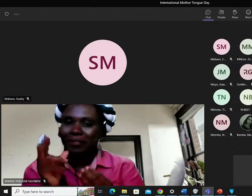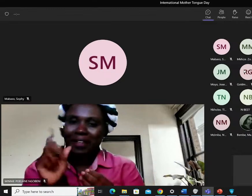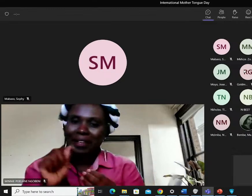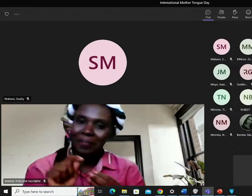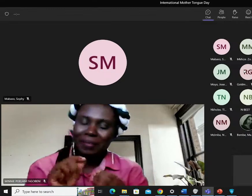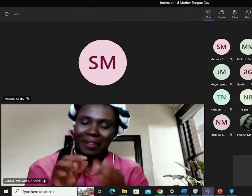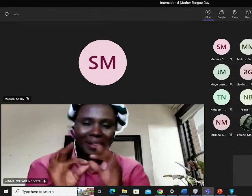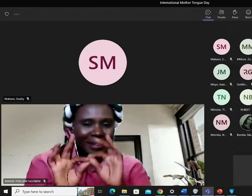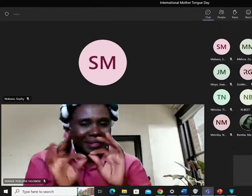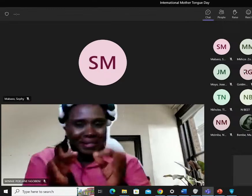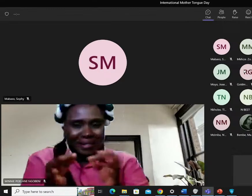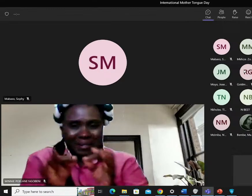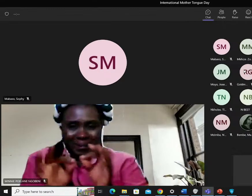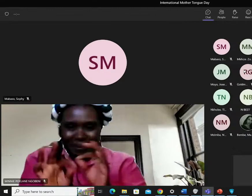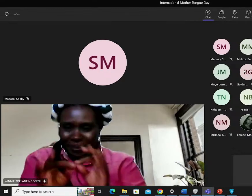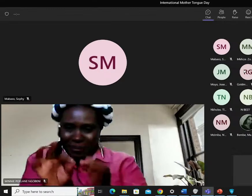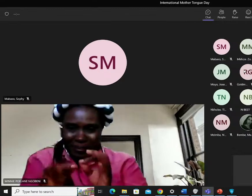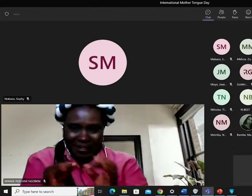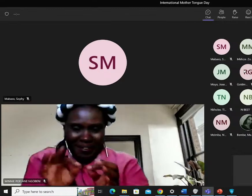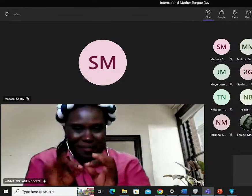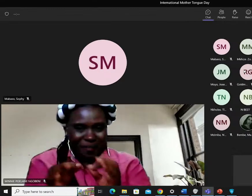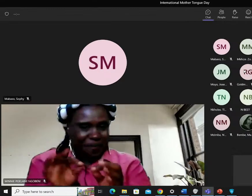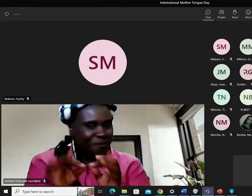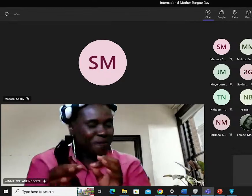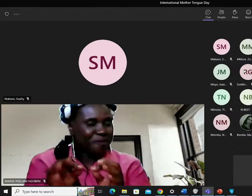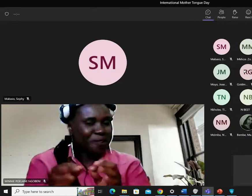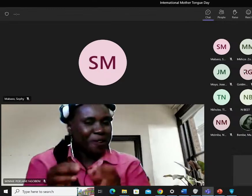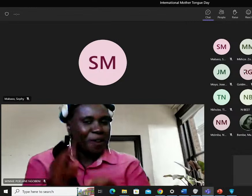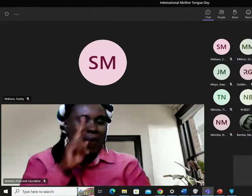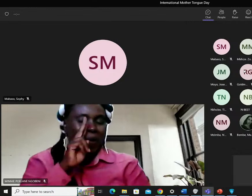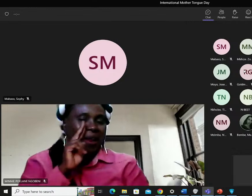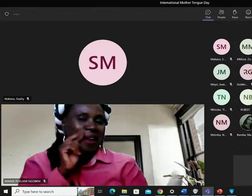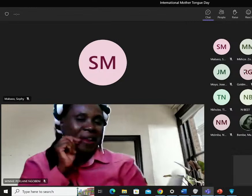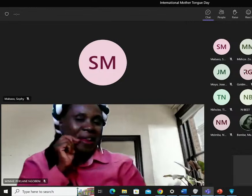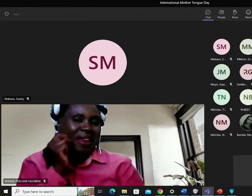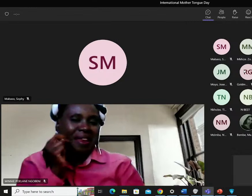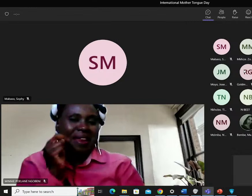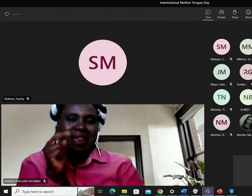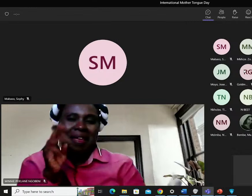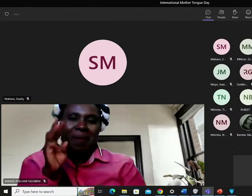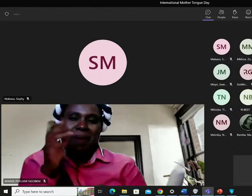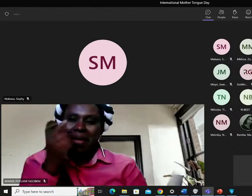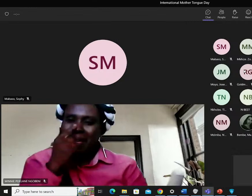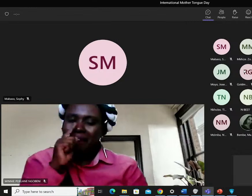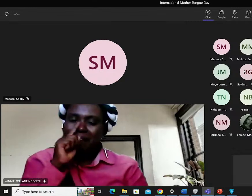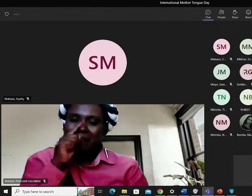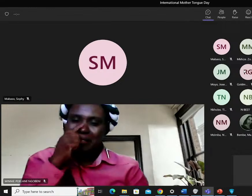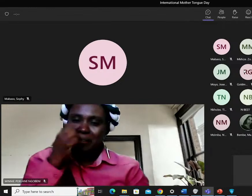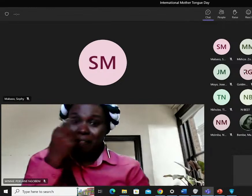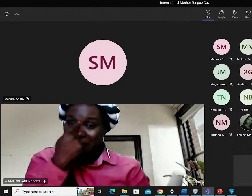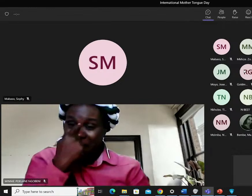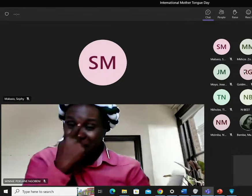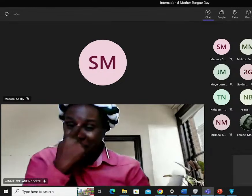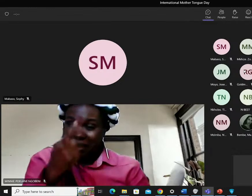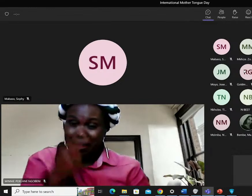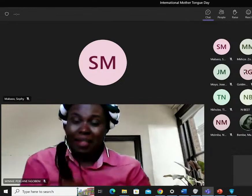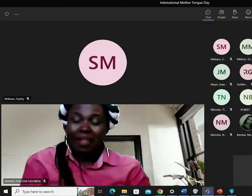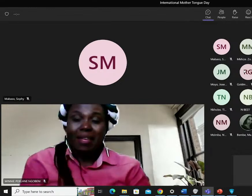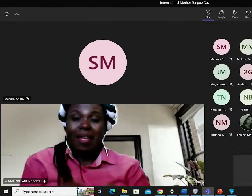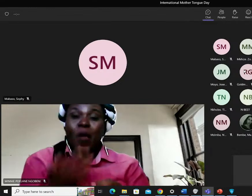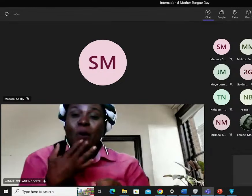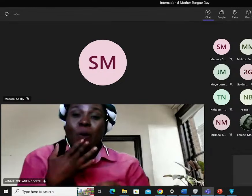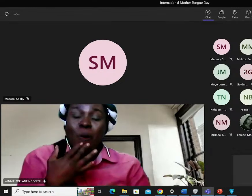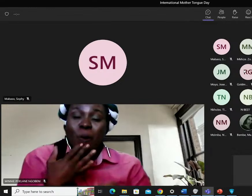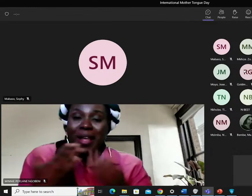sign interpreters. We have Winnie, we have Sophie, whom we cannot